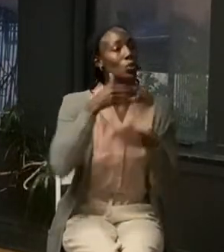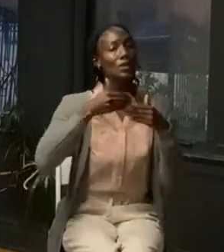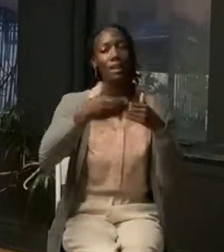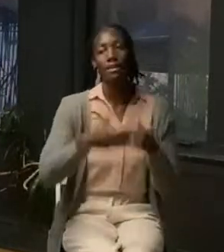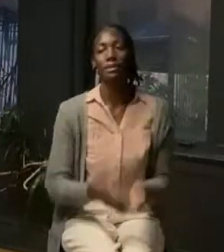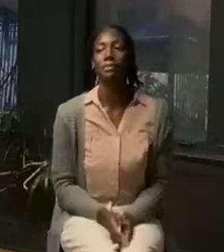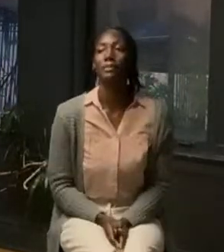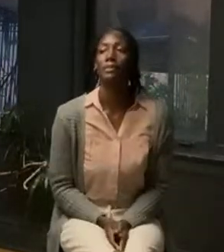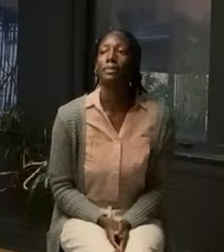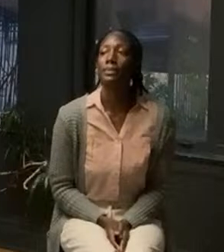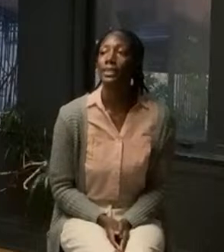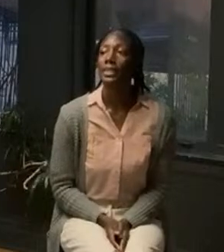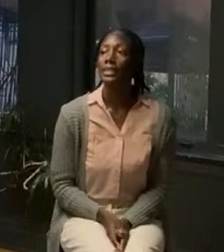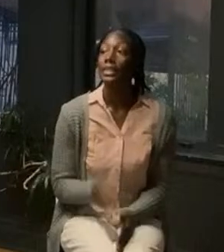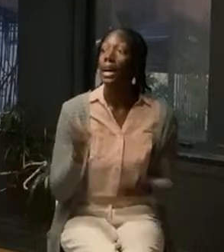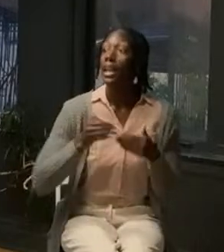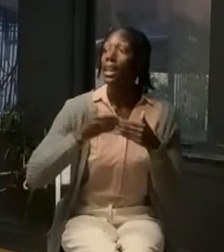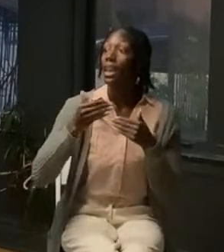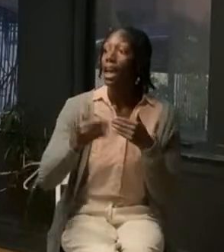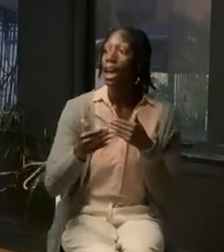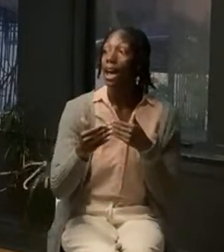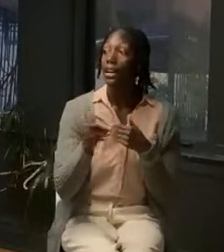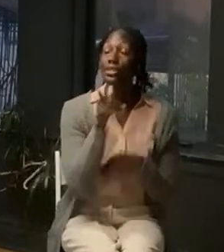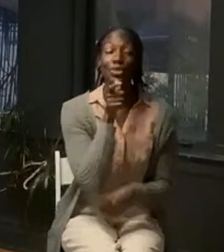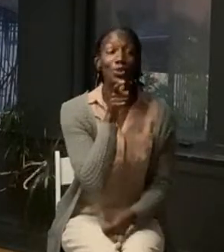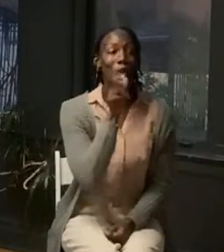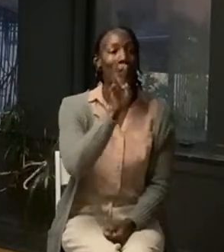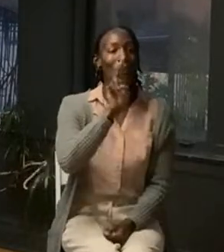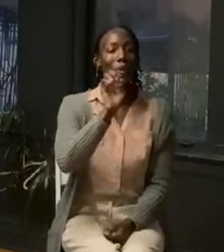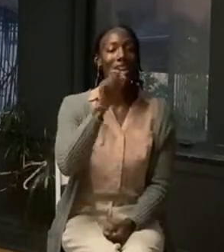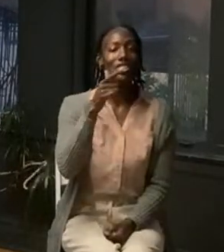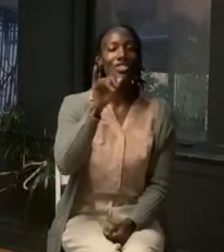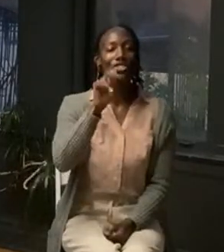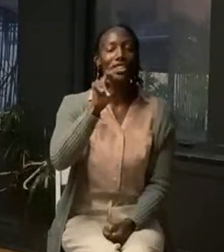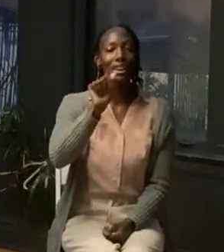Up next is Regina Harris